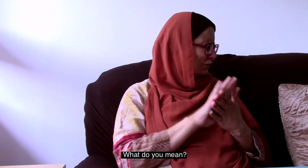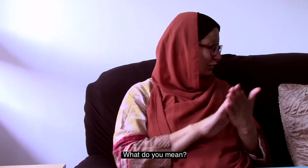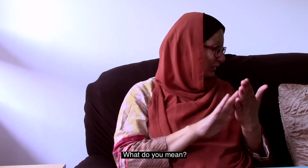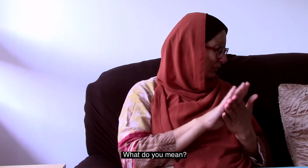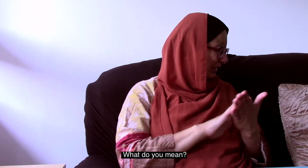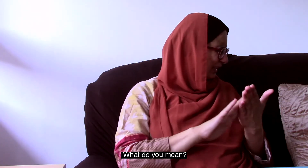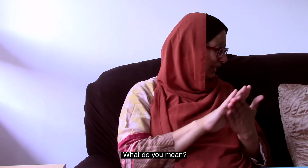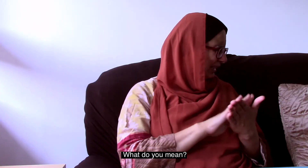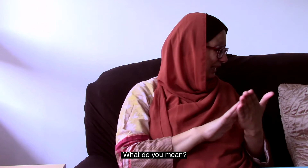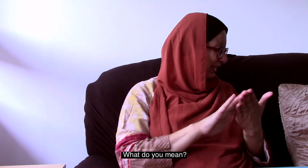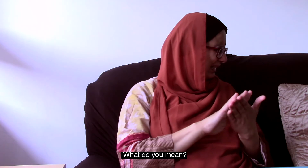What do you mean?